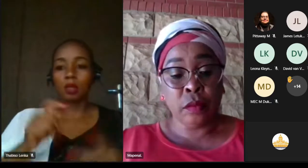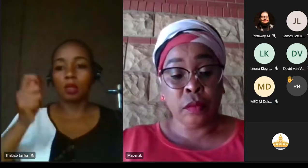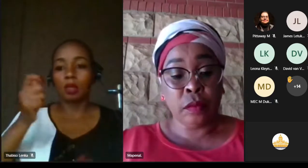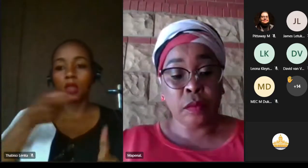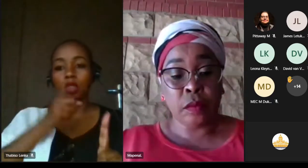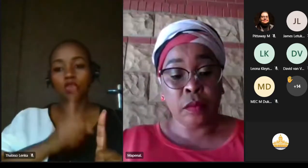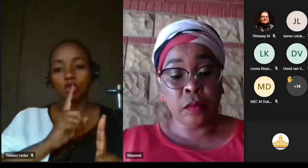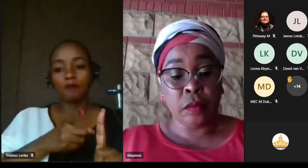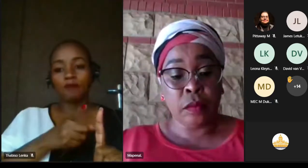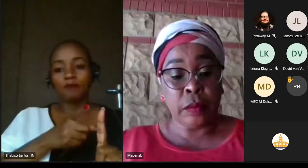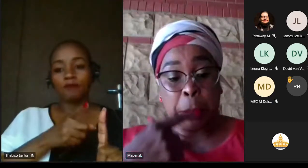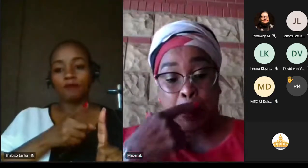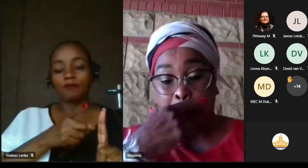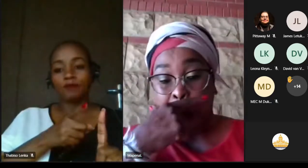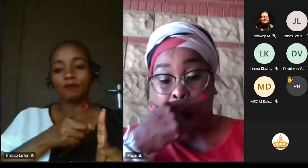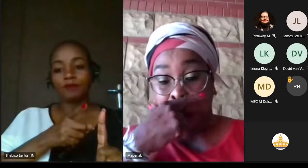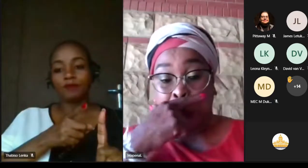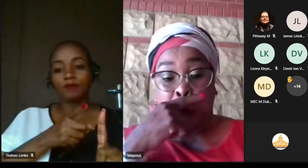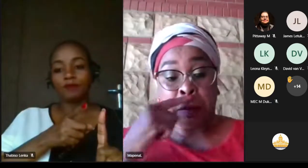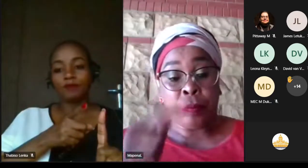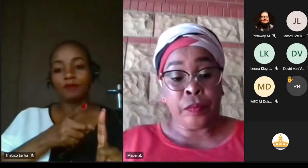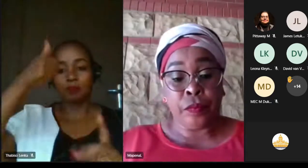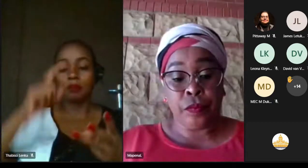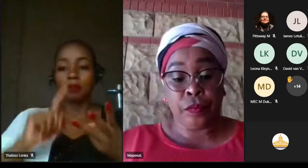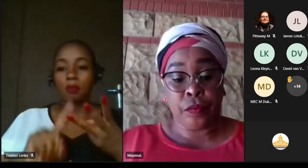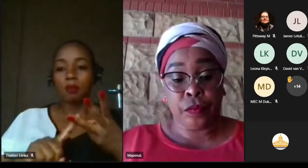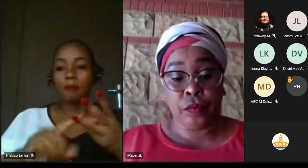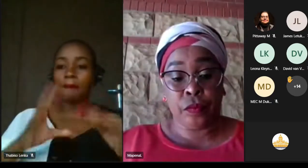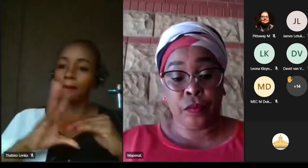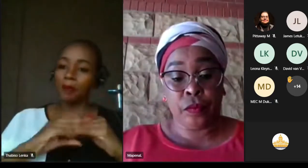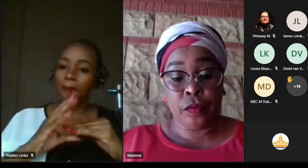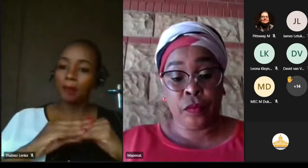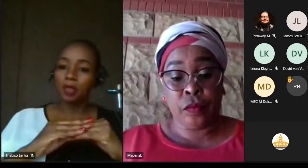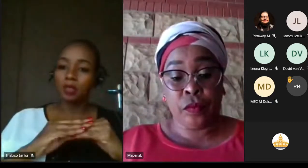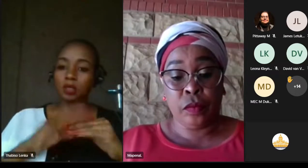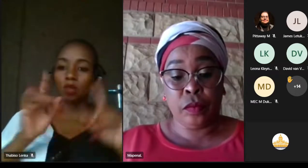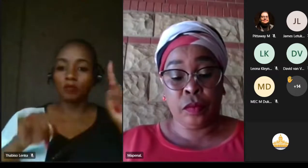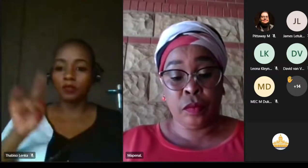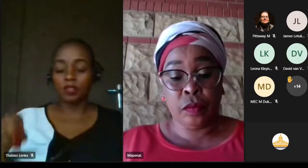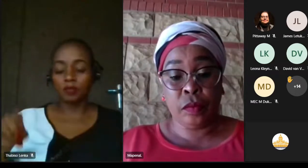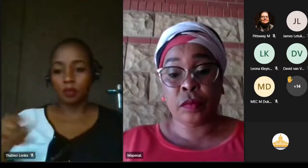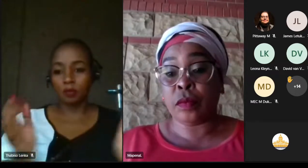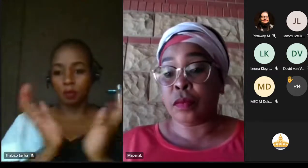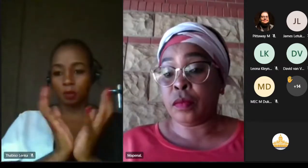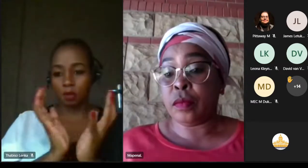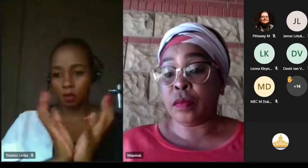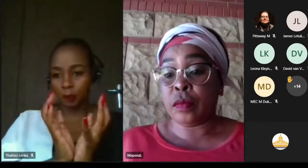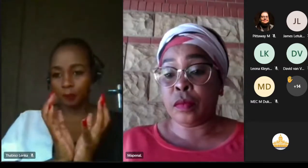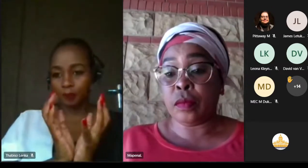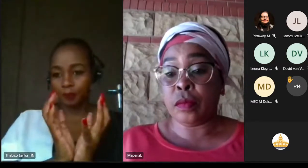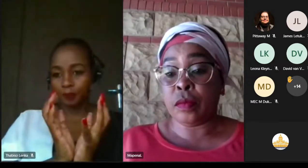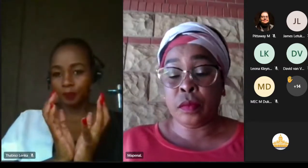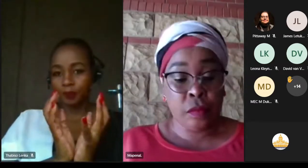of the Free State Legislature, Honorable Members of this distinguished House. The House has